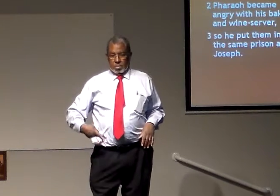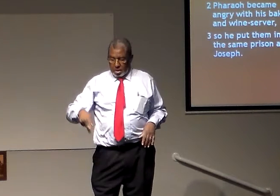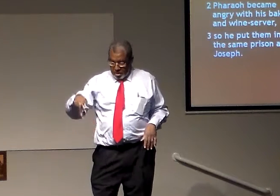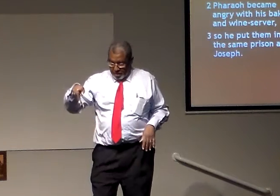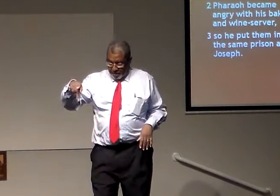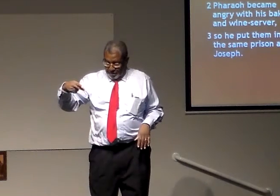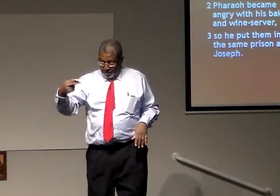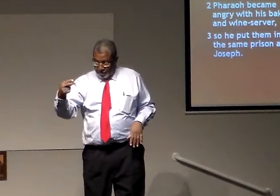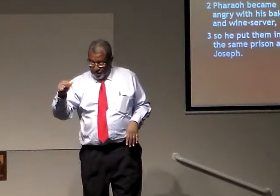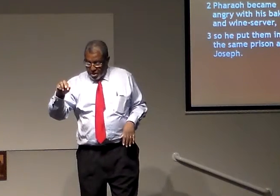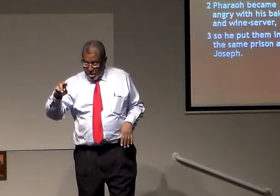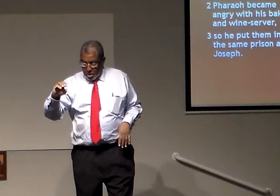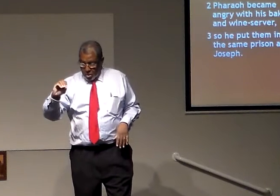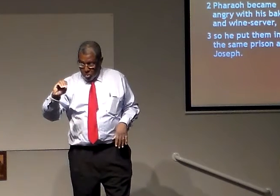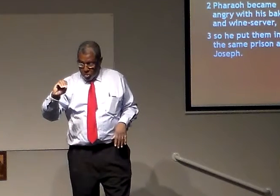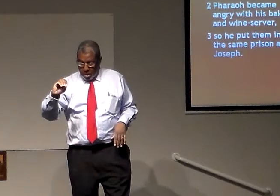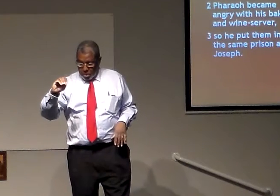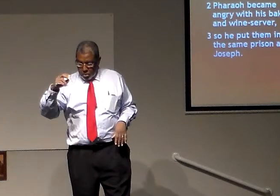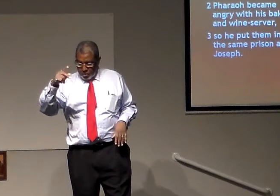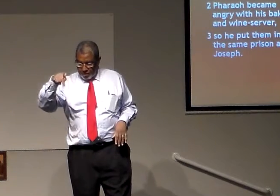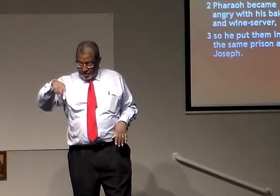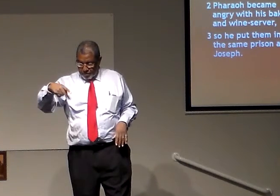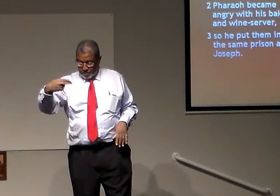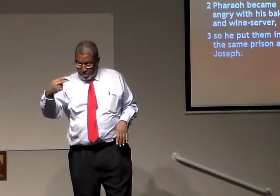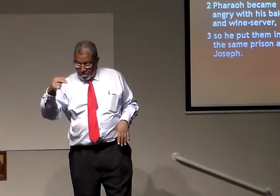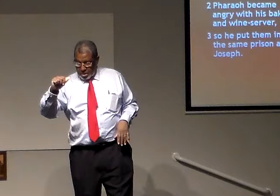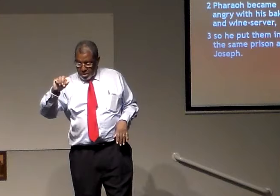Pharaoh became